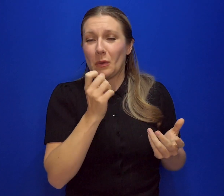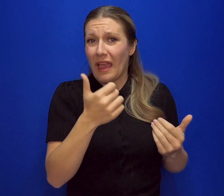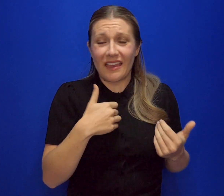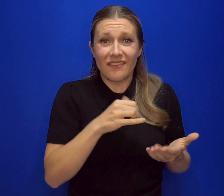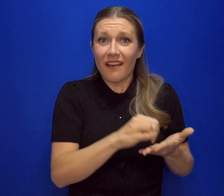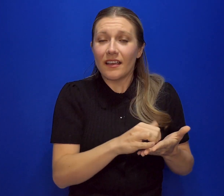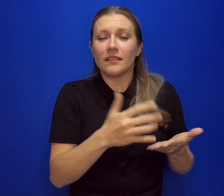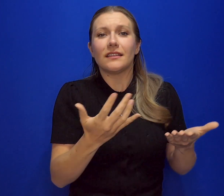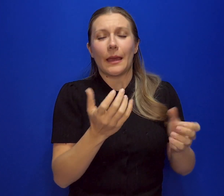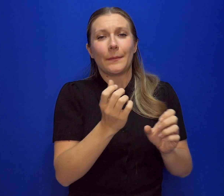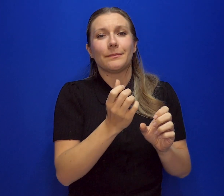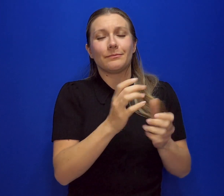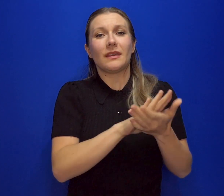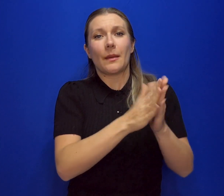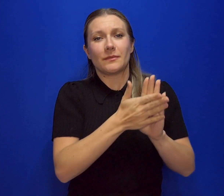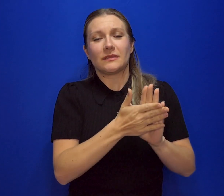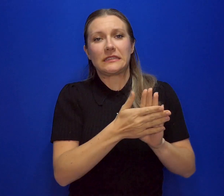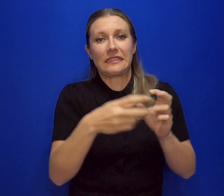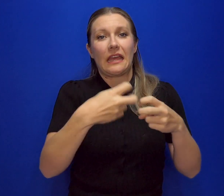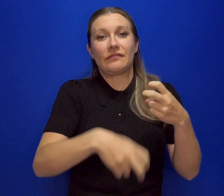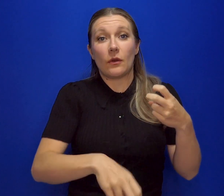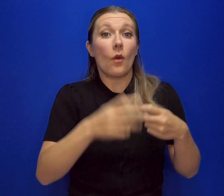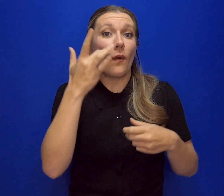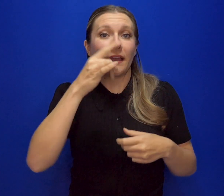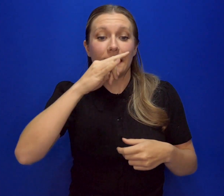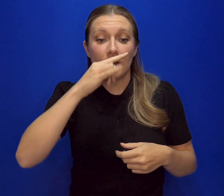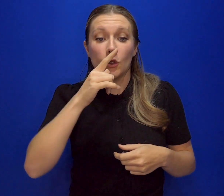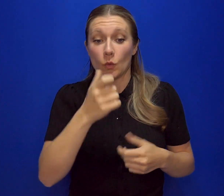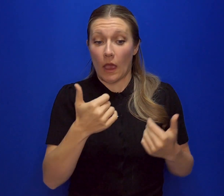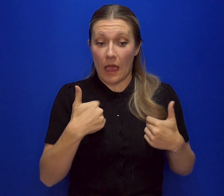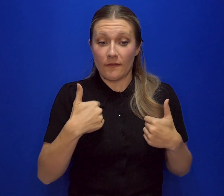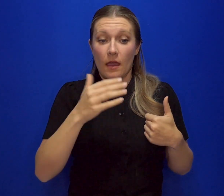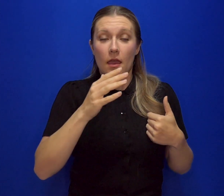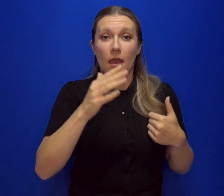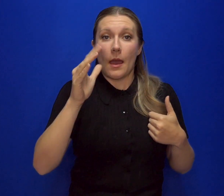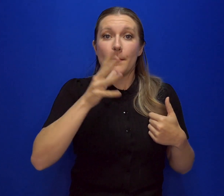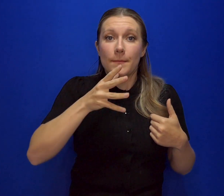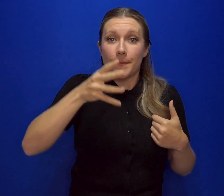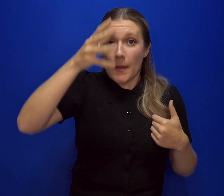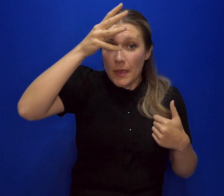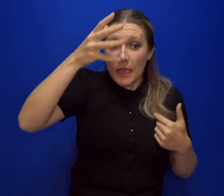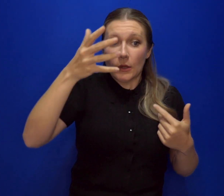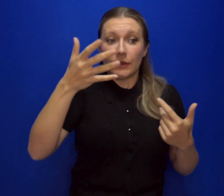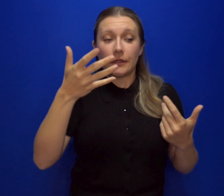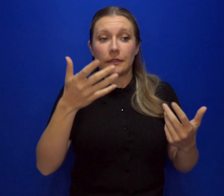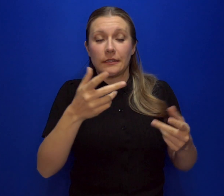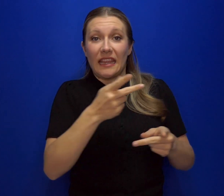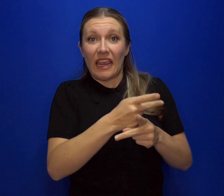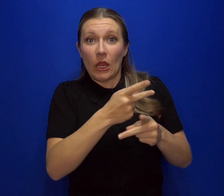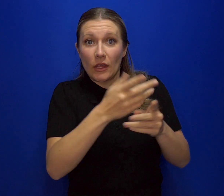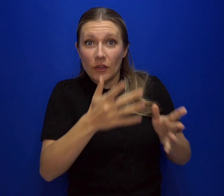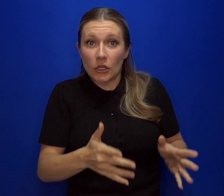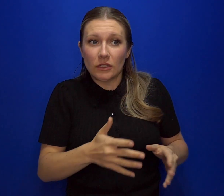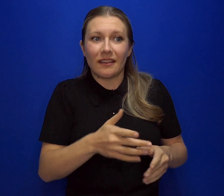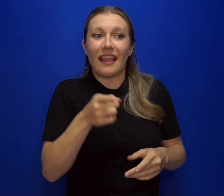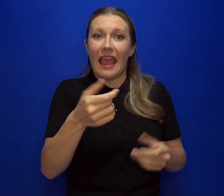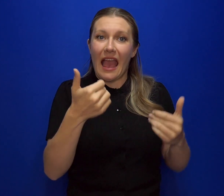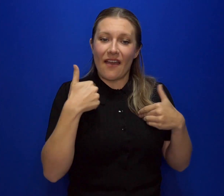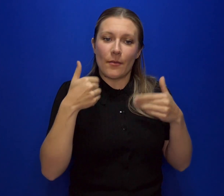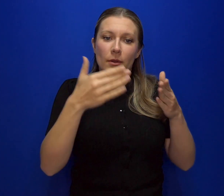And that makes it harder, because kids who have a parent or a caregiver, there's somebody that's got their back,